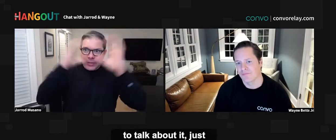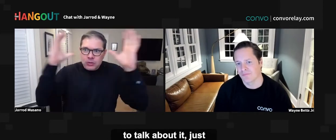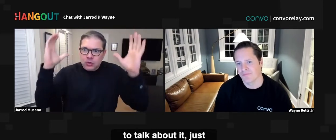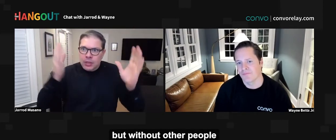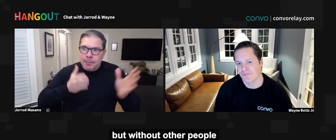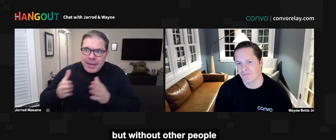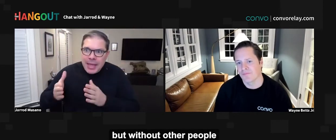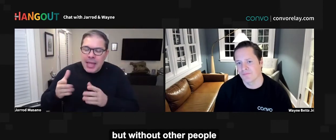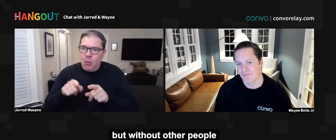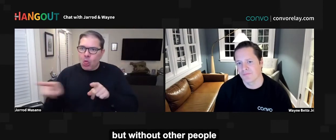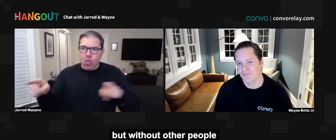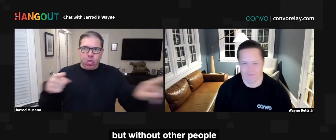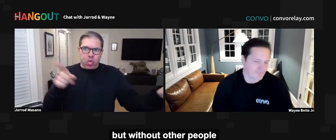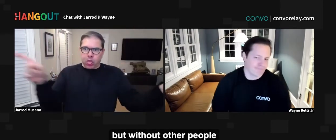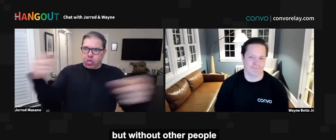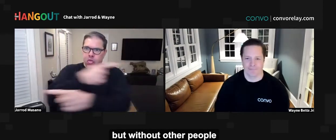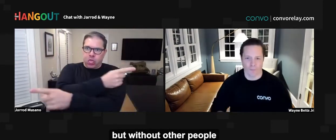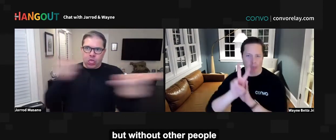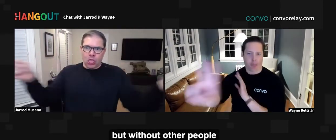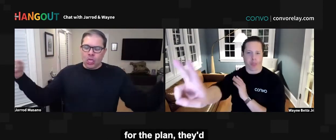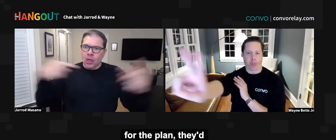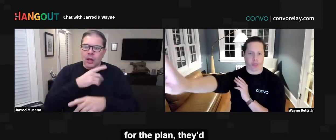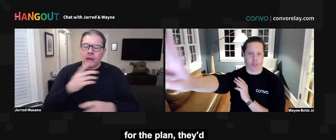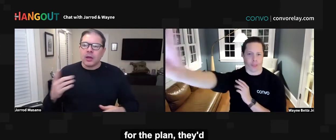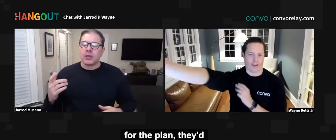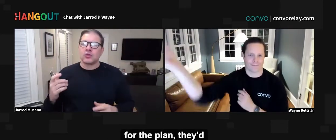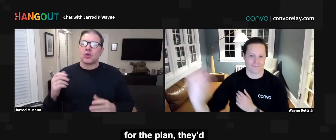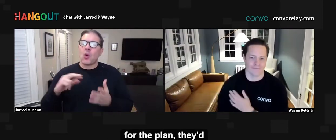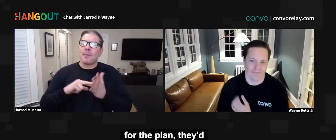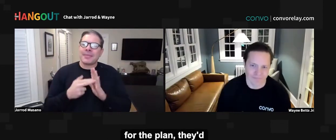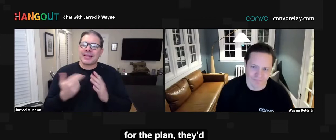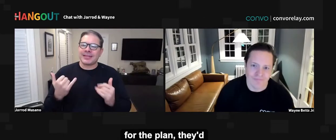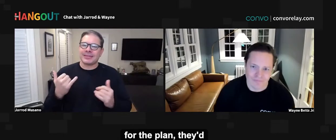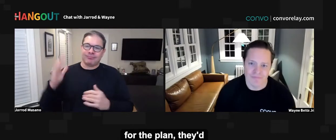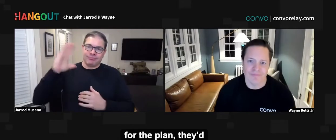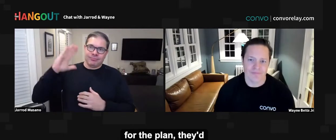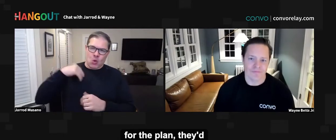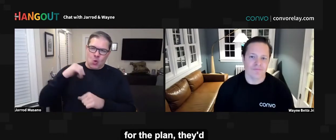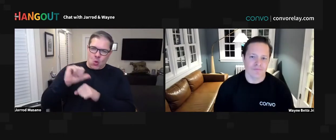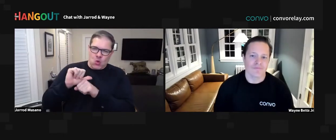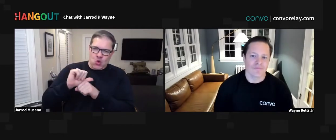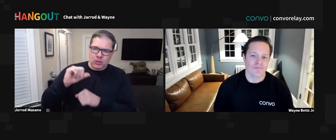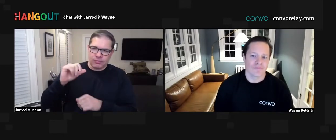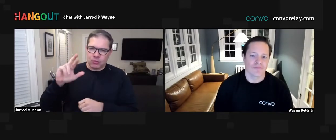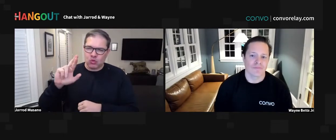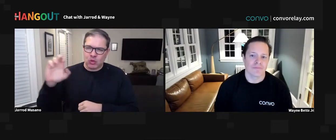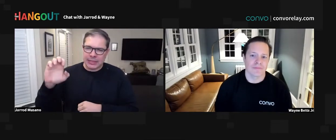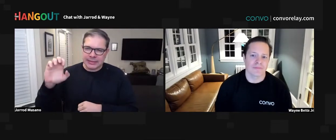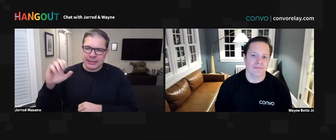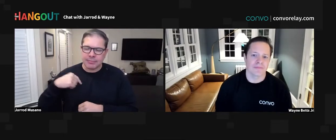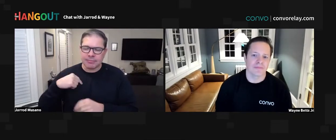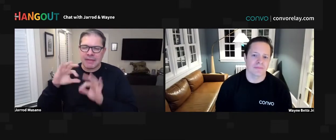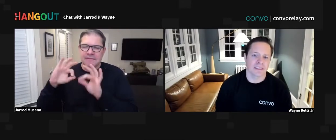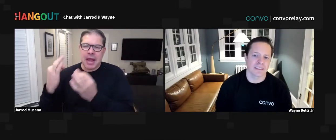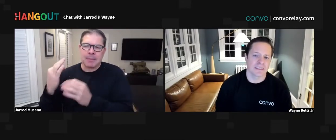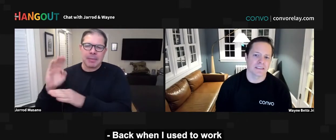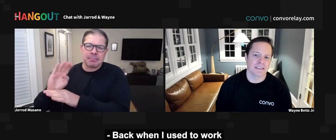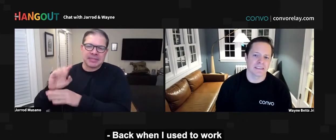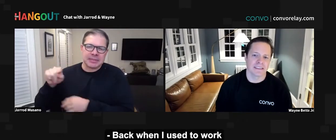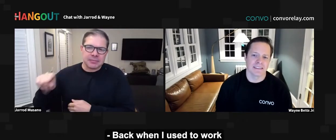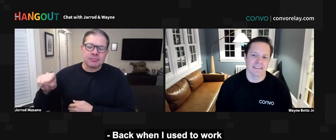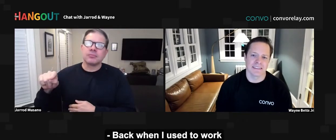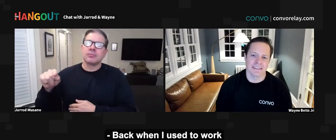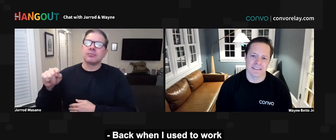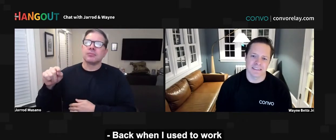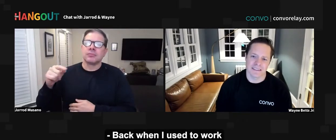straight line to it. But without other people understanding the vision or the plan, they'd be all over the Hmm. map. All over. I used,